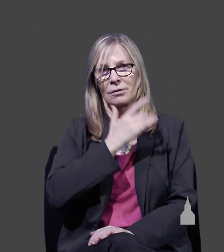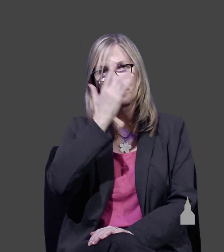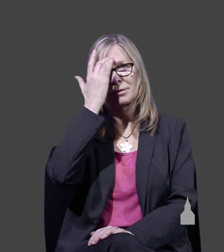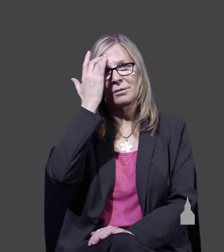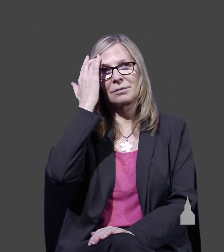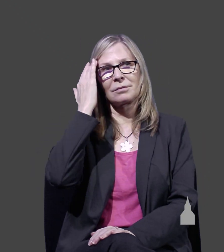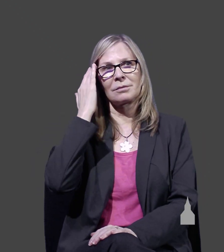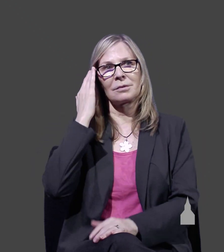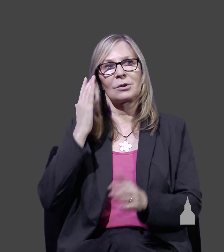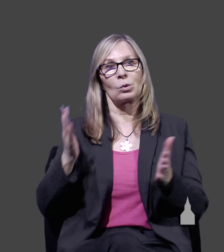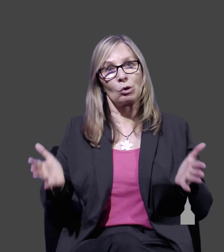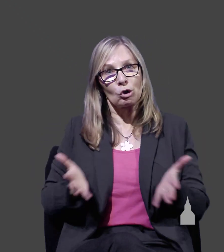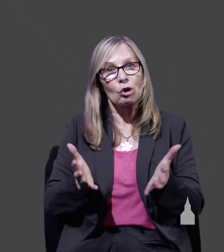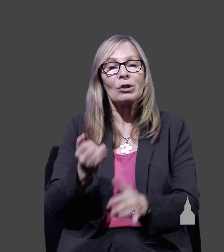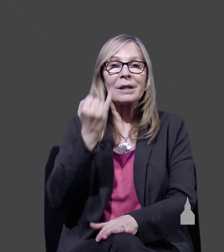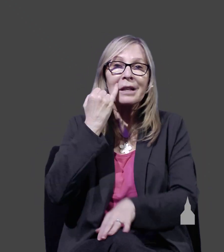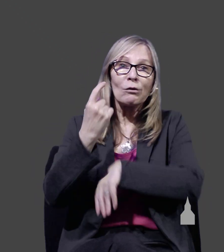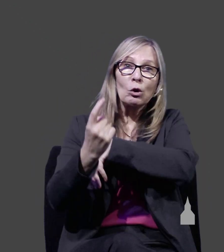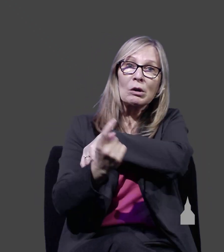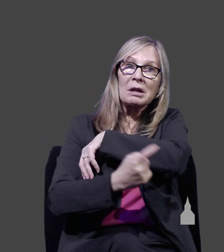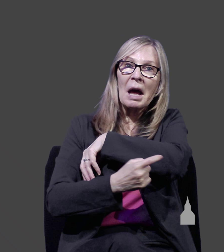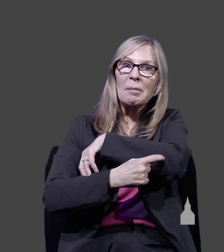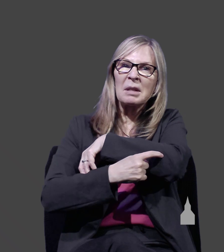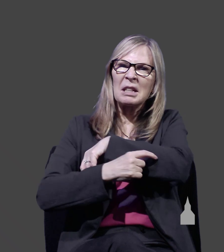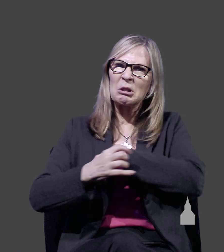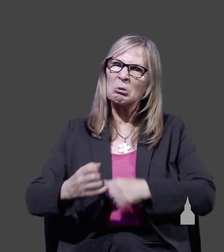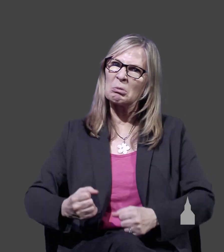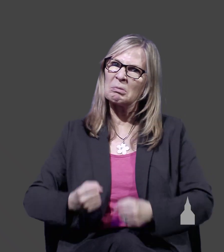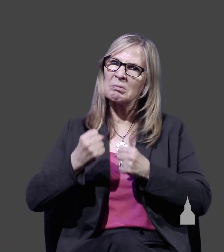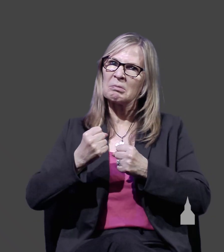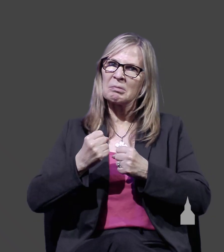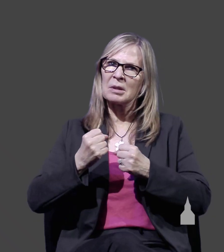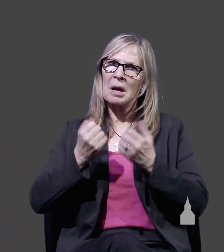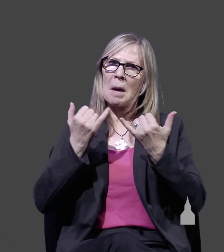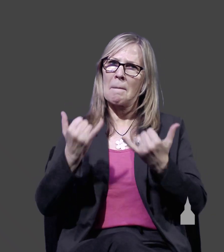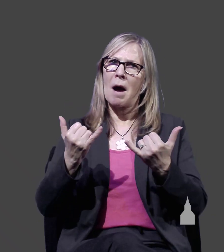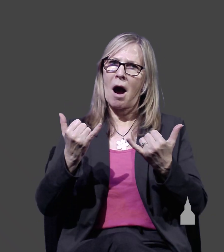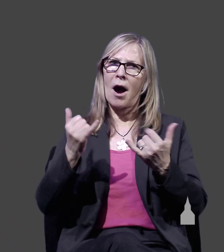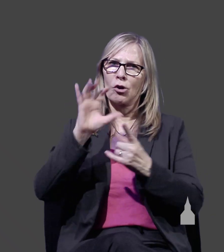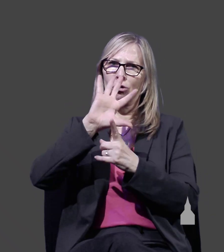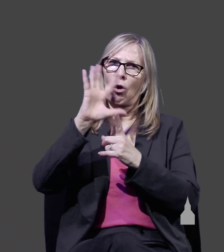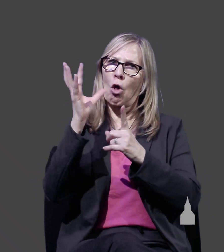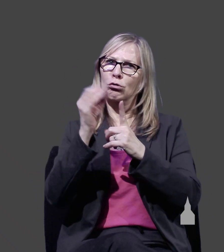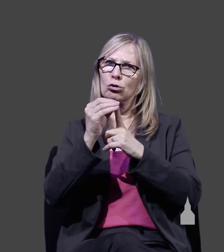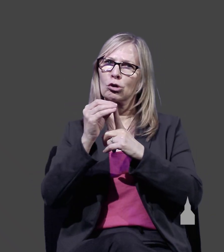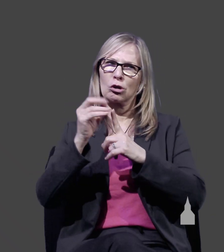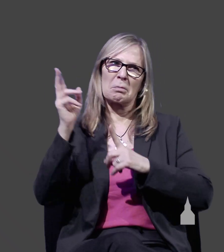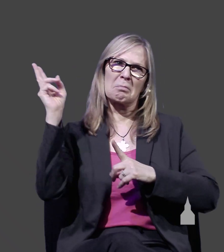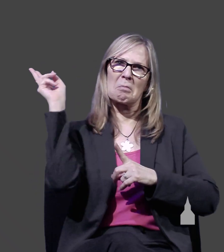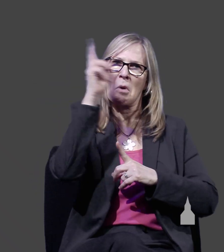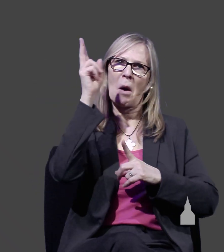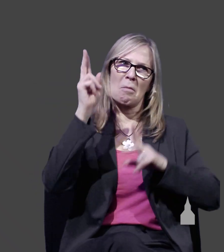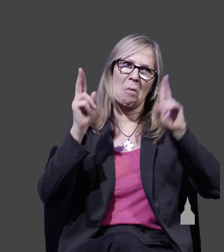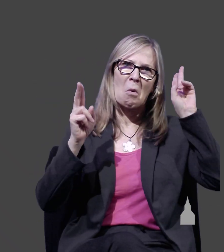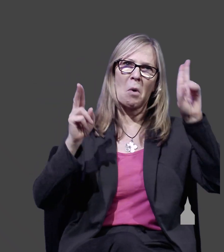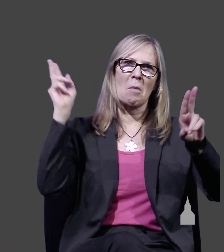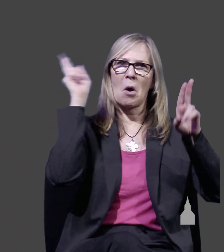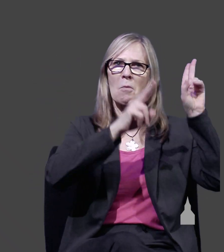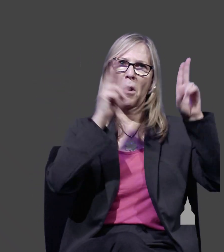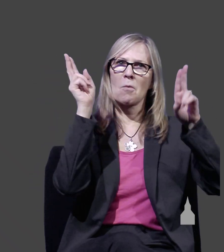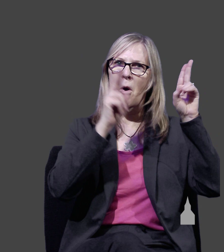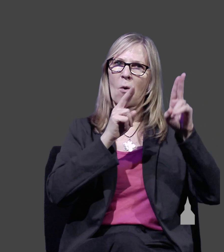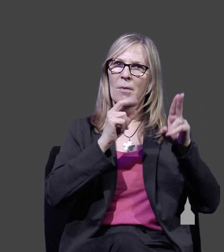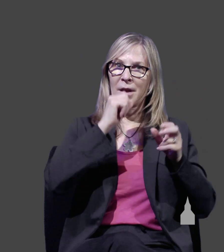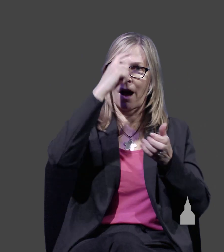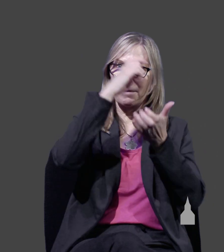Let me encourage you, if you're tempted to take up the weapons of the modern culture to put those evil unbelievers in their place, let me